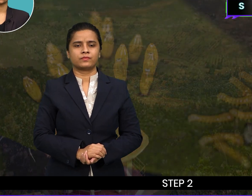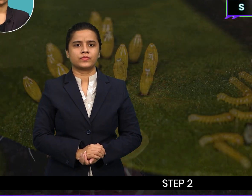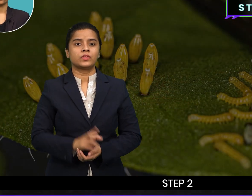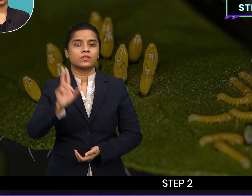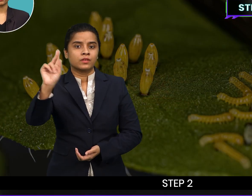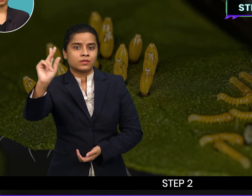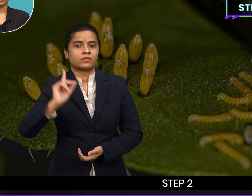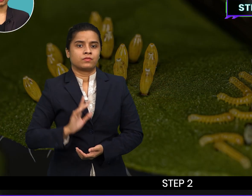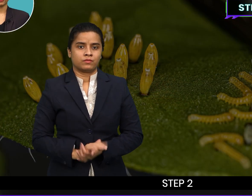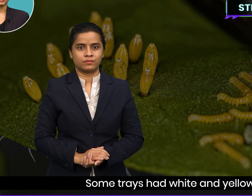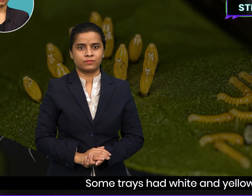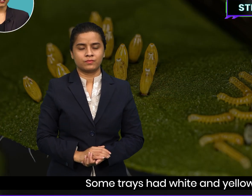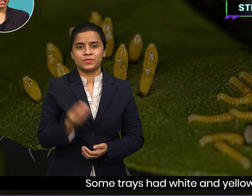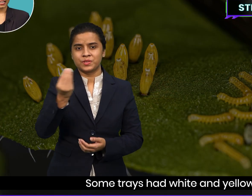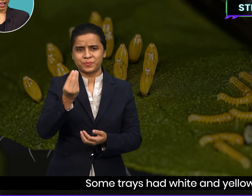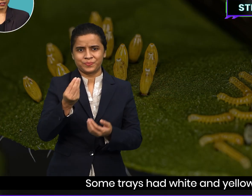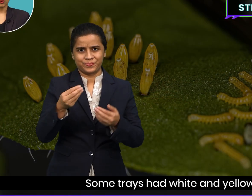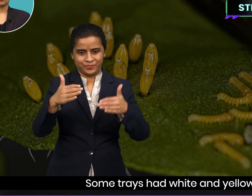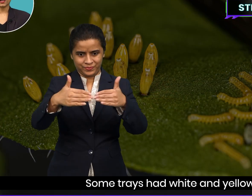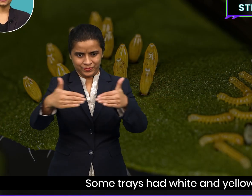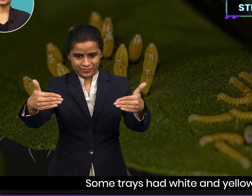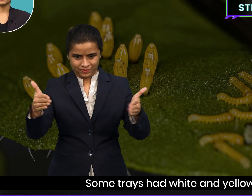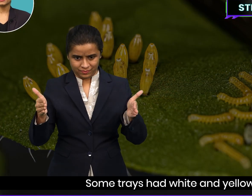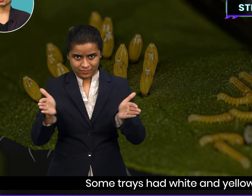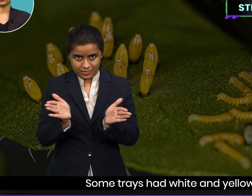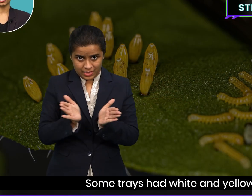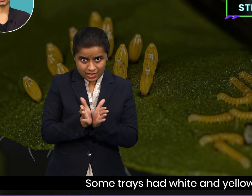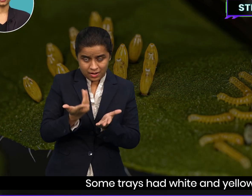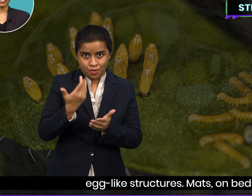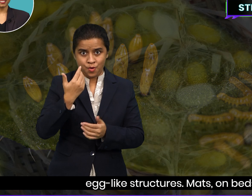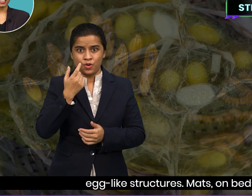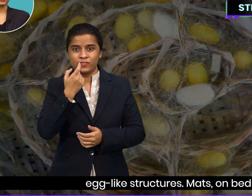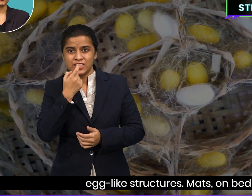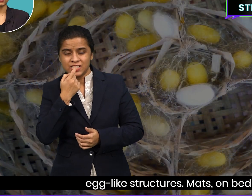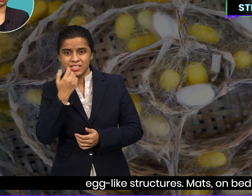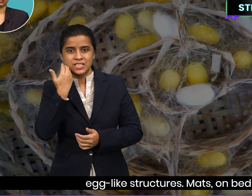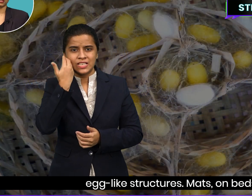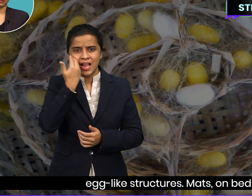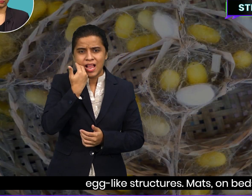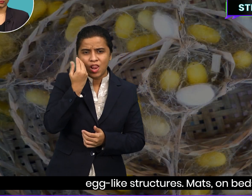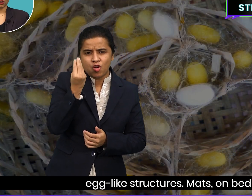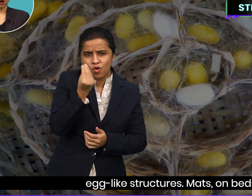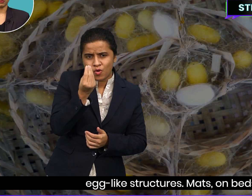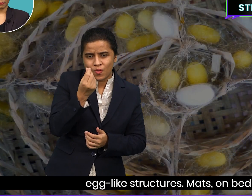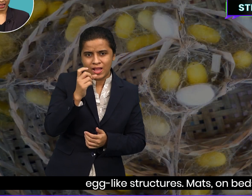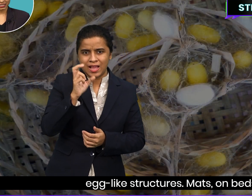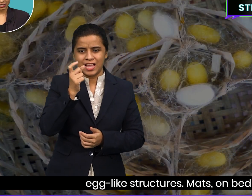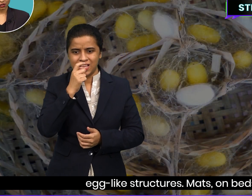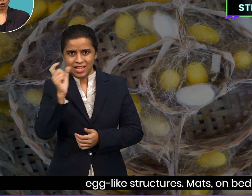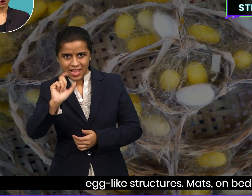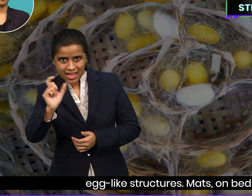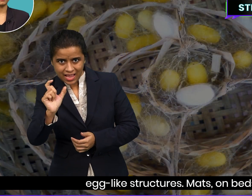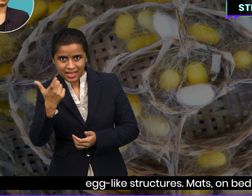Step 2. Some trays had white and yellowish egg-like structures on